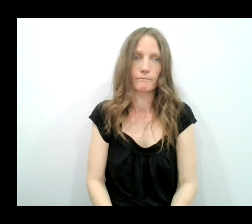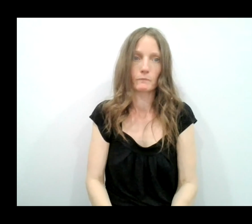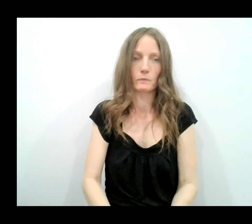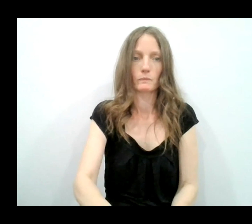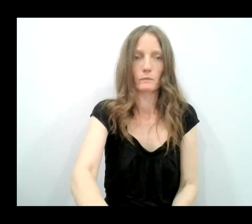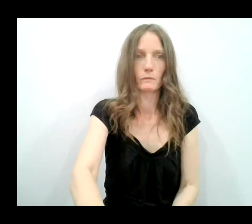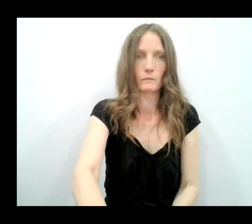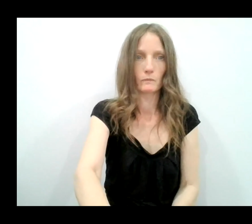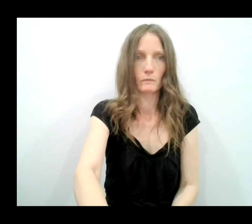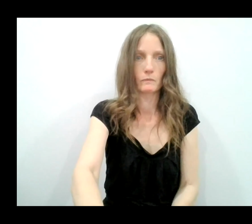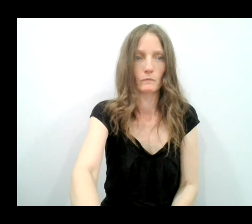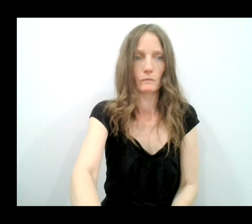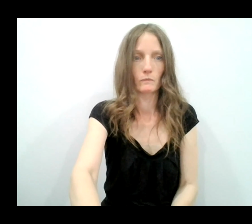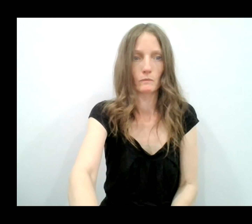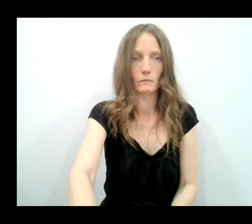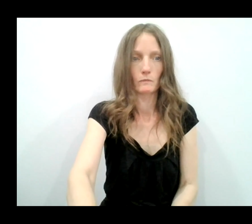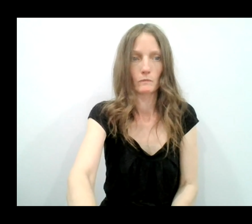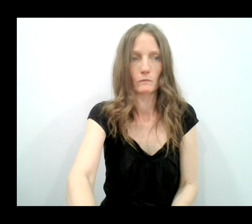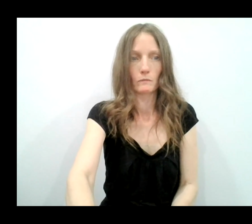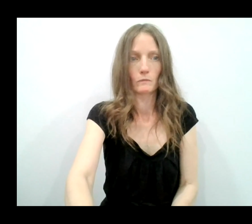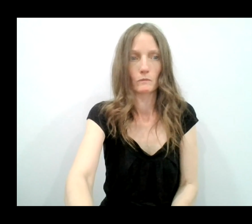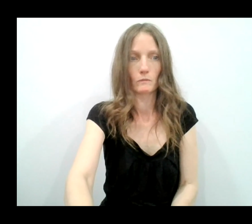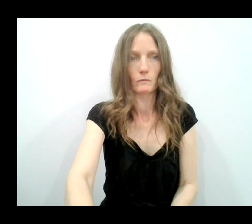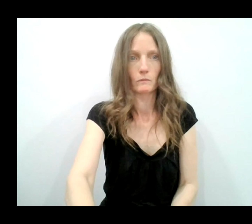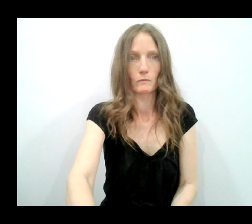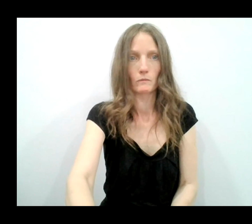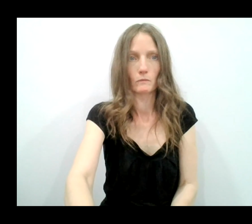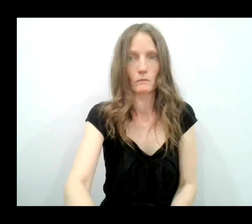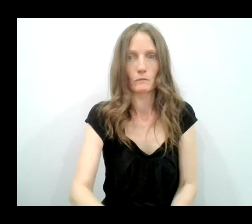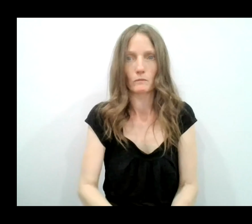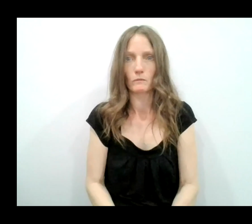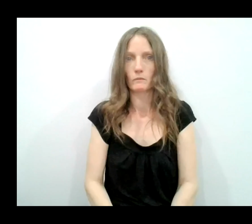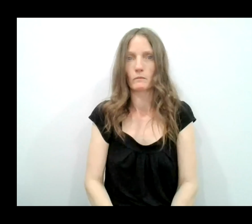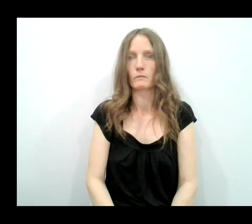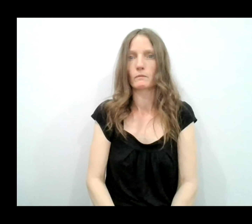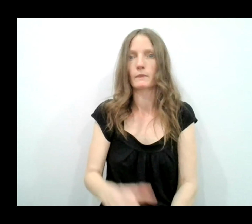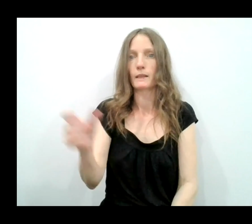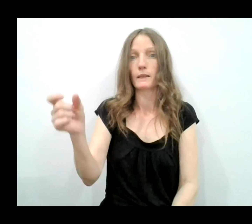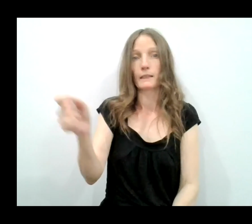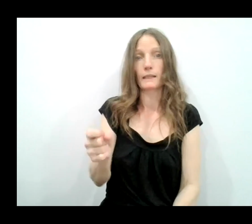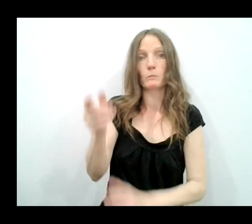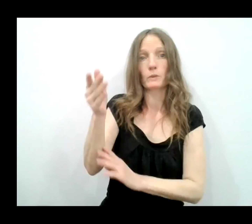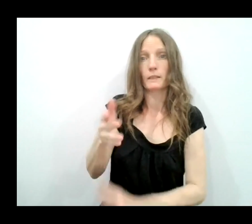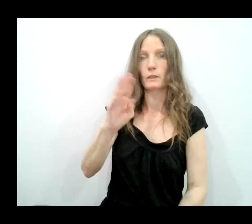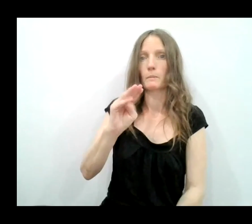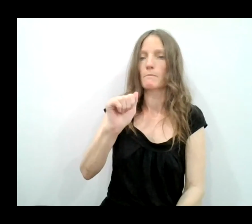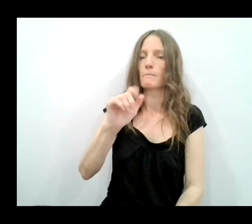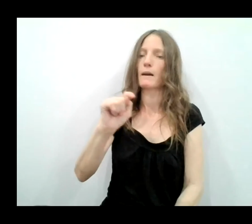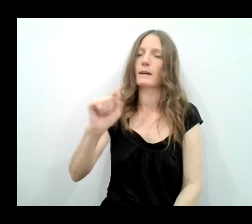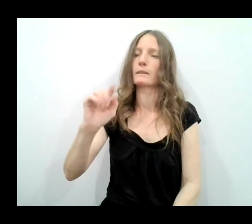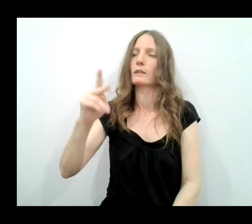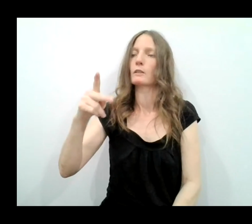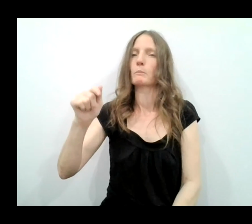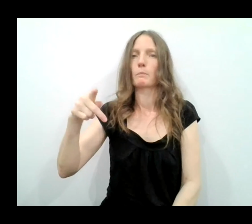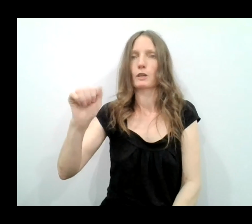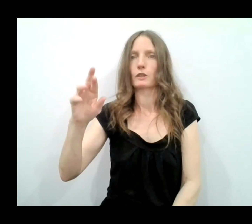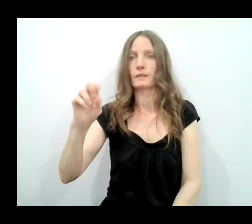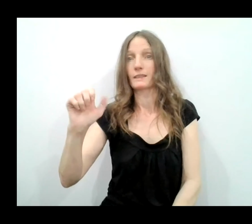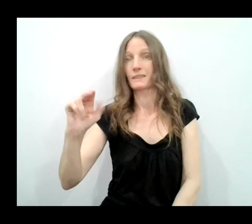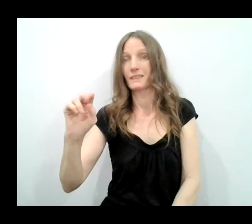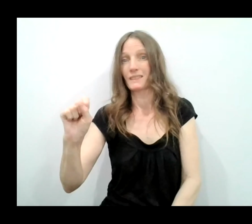So I think without further delay, I will introduce our guest presenter for today. Matt Parson is with us. Matt